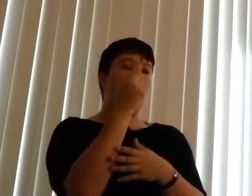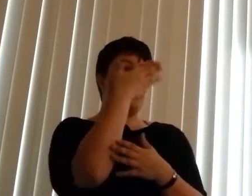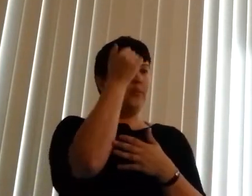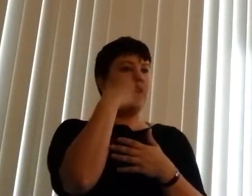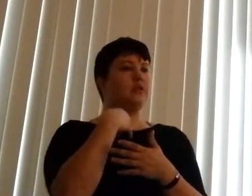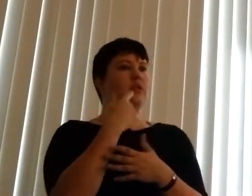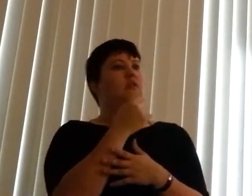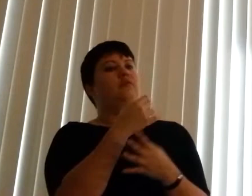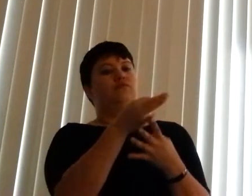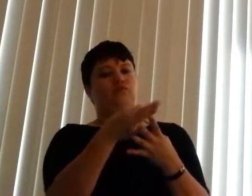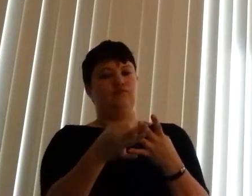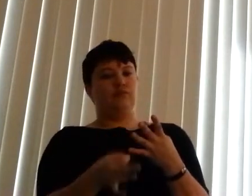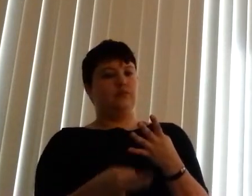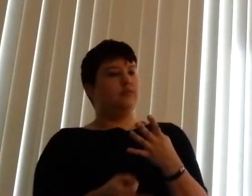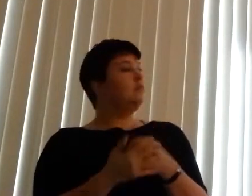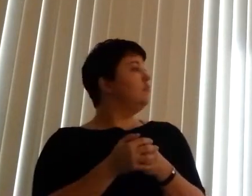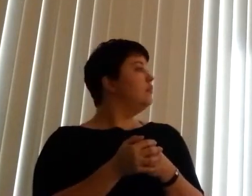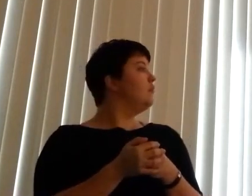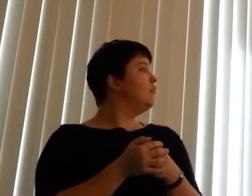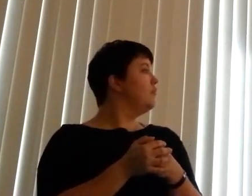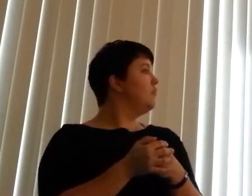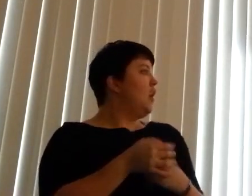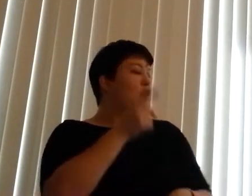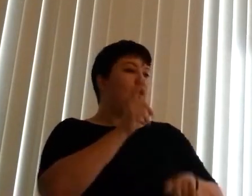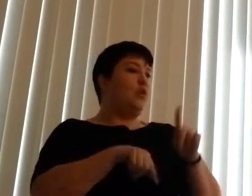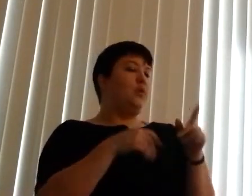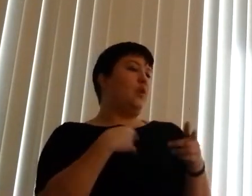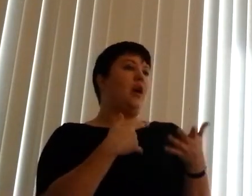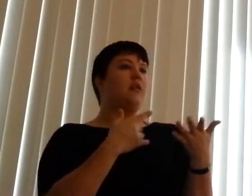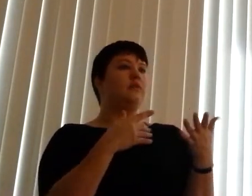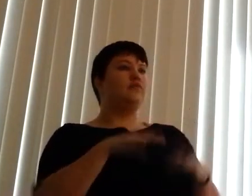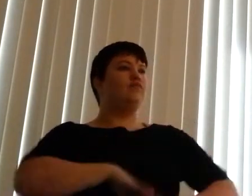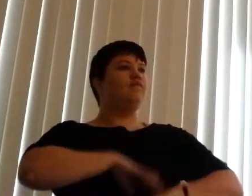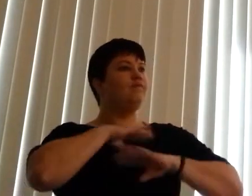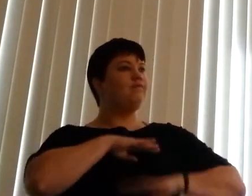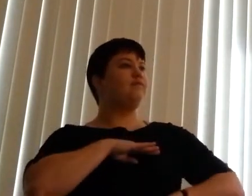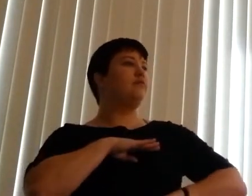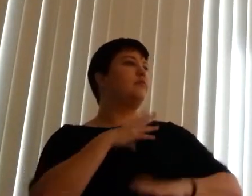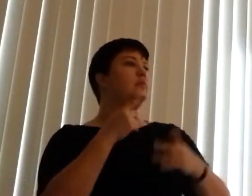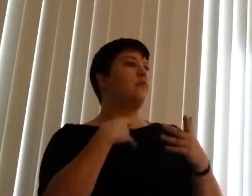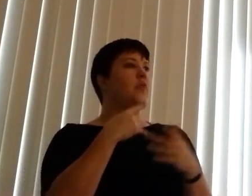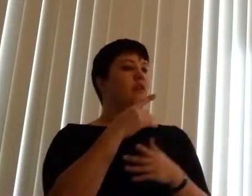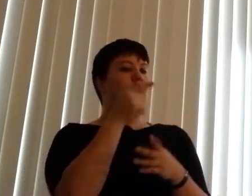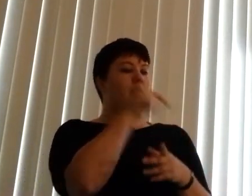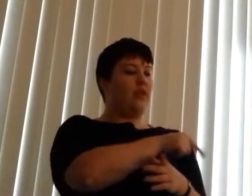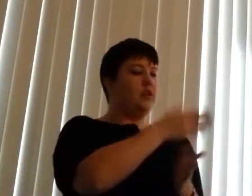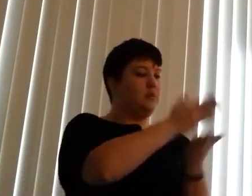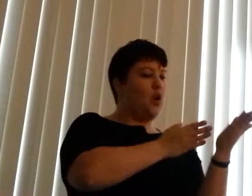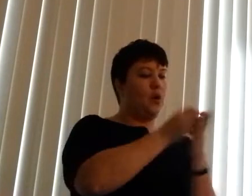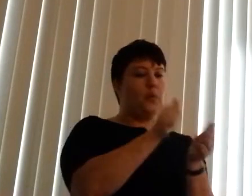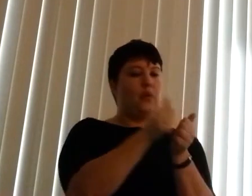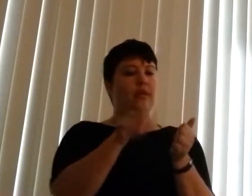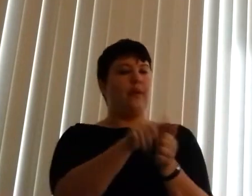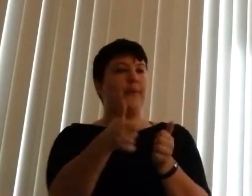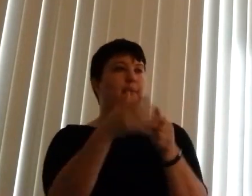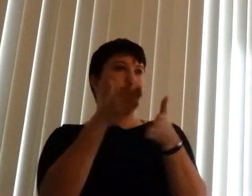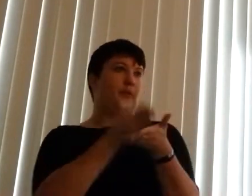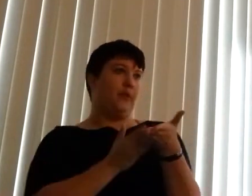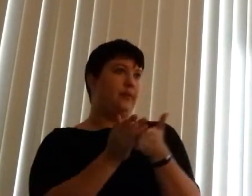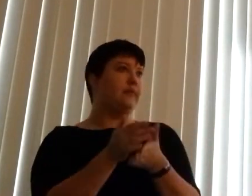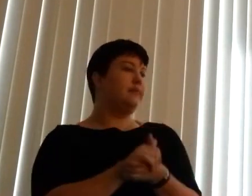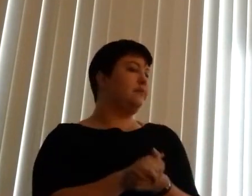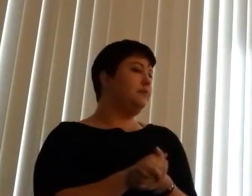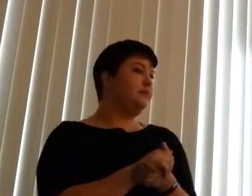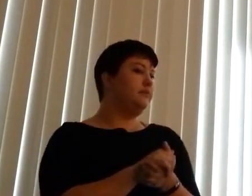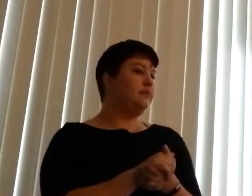to be satisfied before you can satisfy the next aspect. If a person treats another in some way,